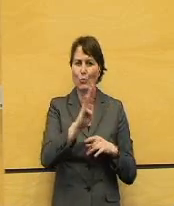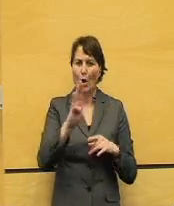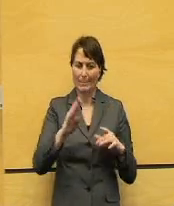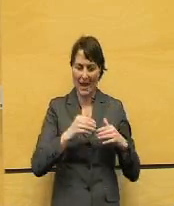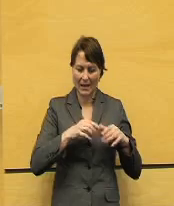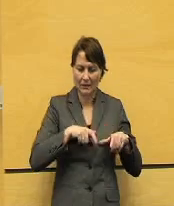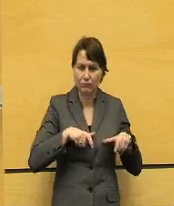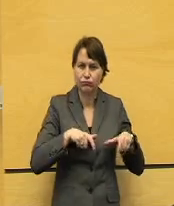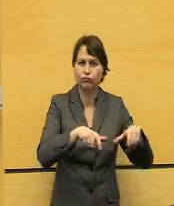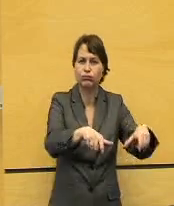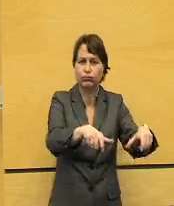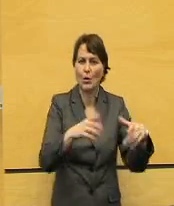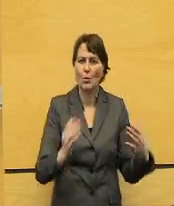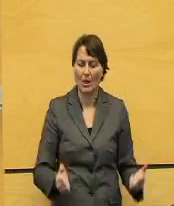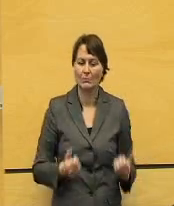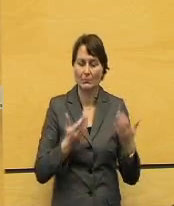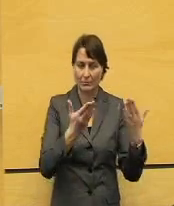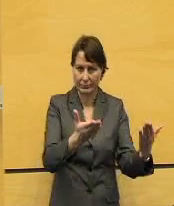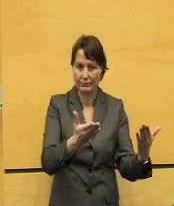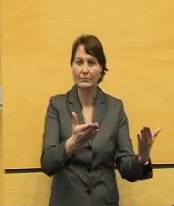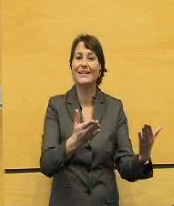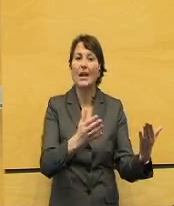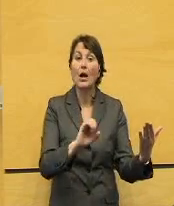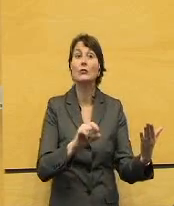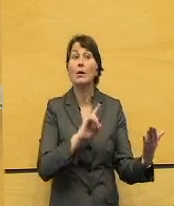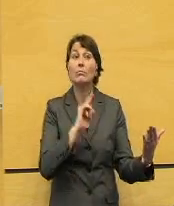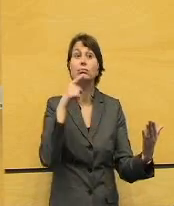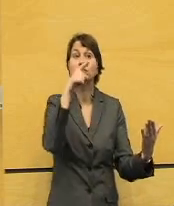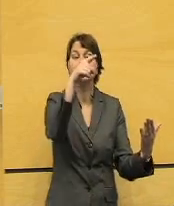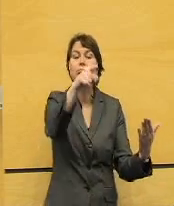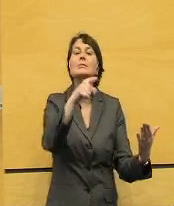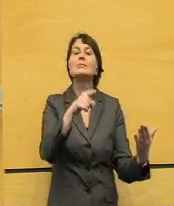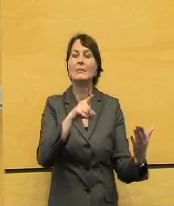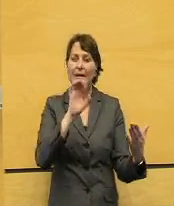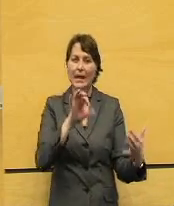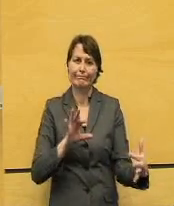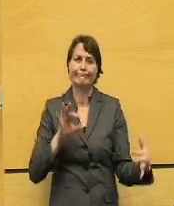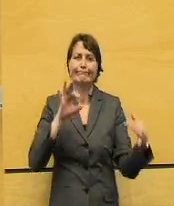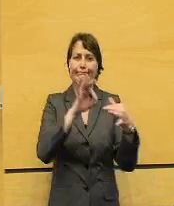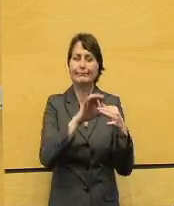area. This would be reached out to persons with disability.